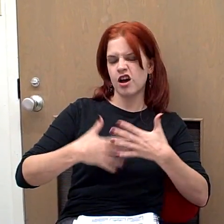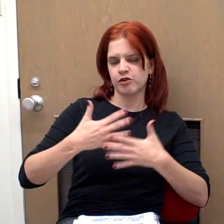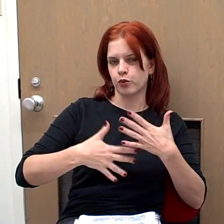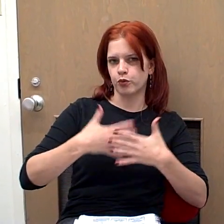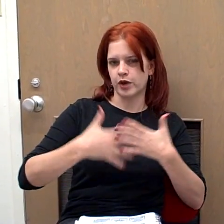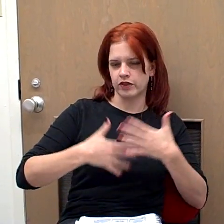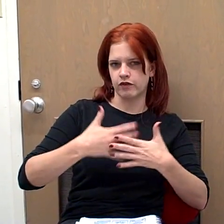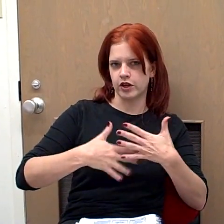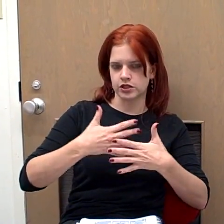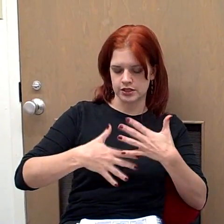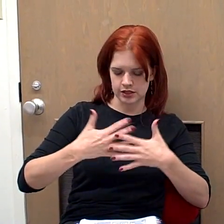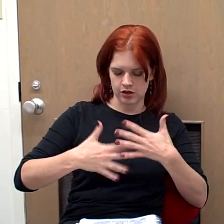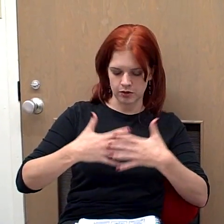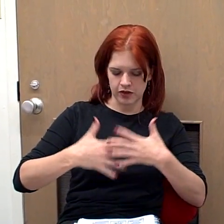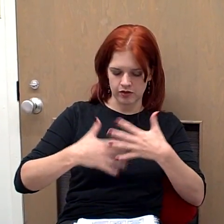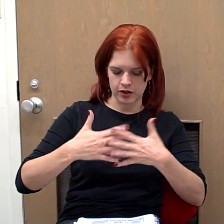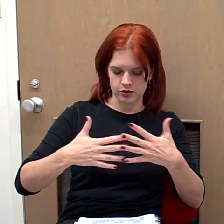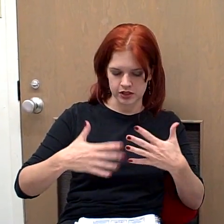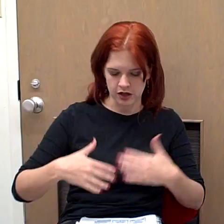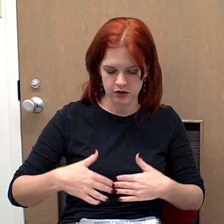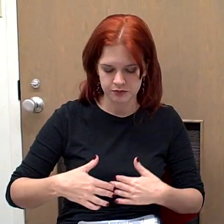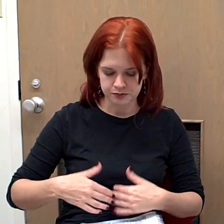have to hit the fingers necessarily, but they have to be close together.